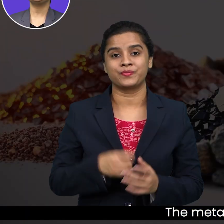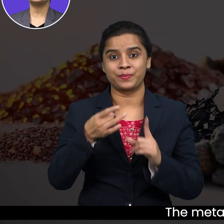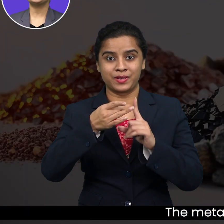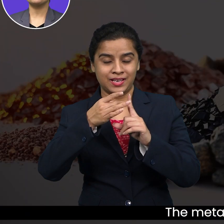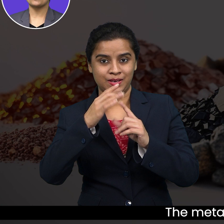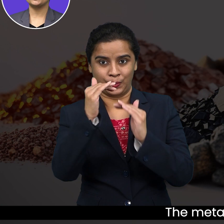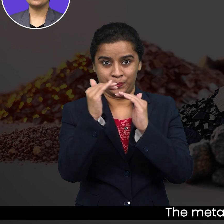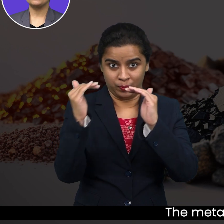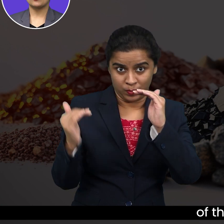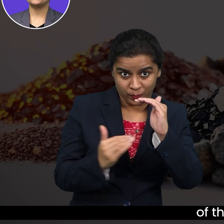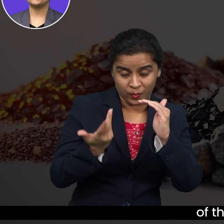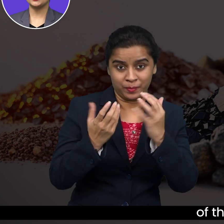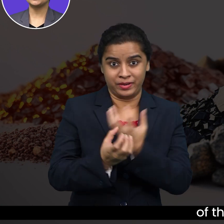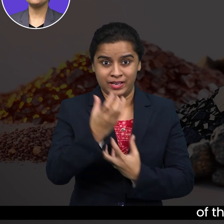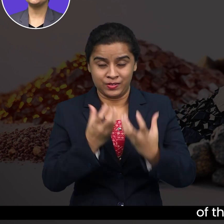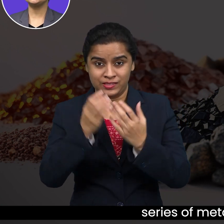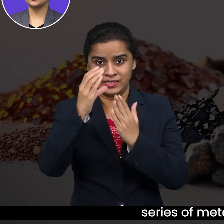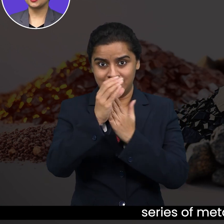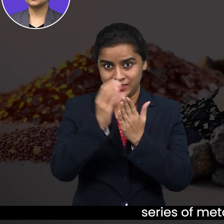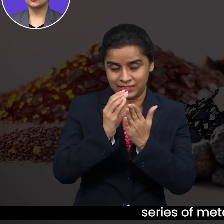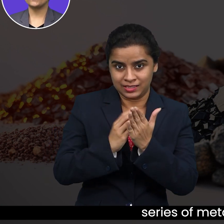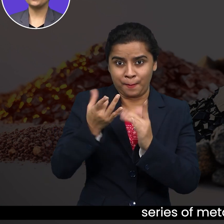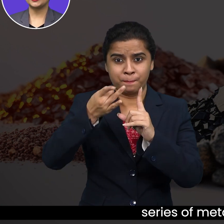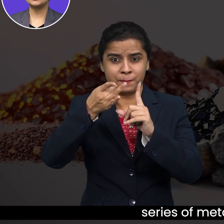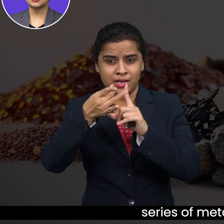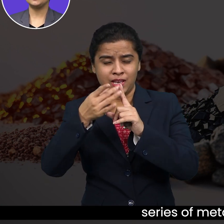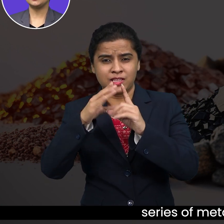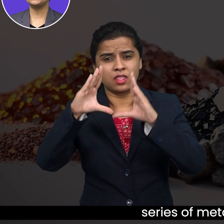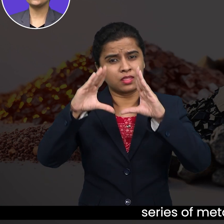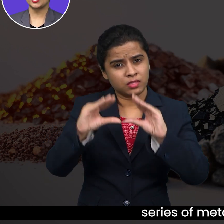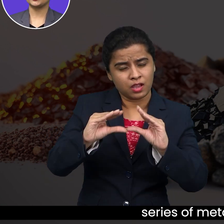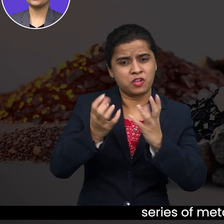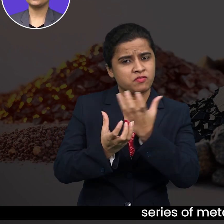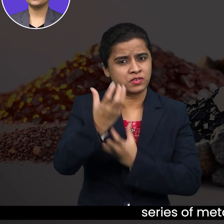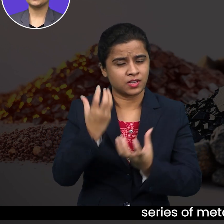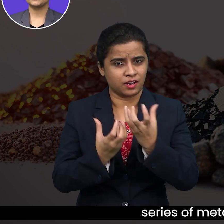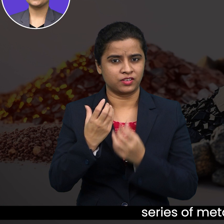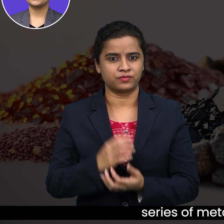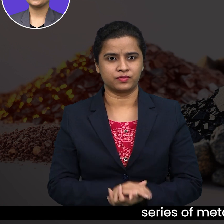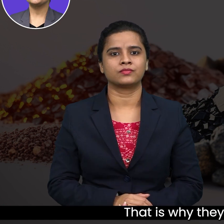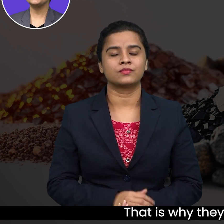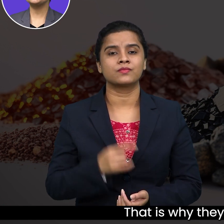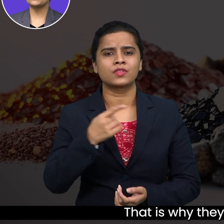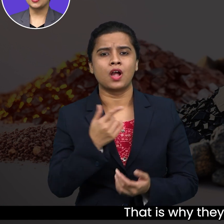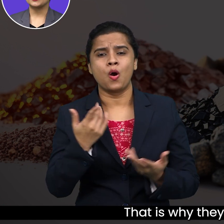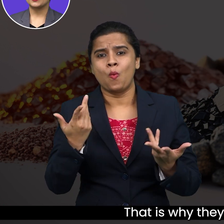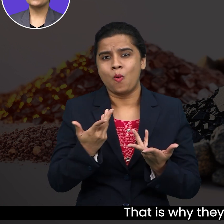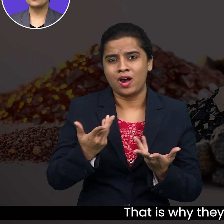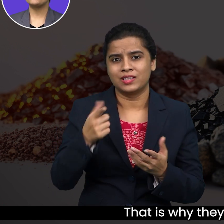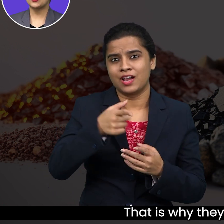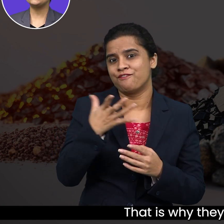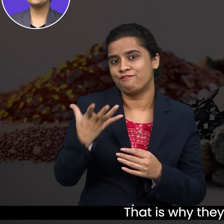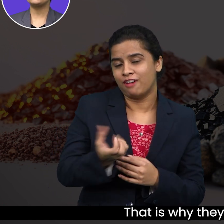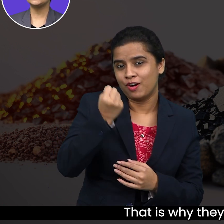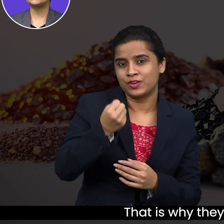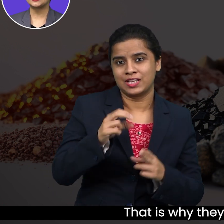The metals at the bottom of the reactivity series of metals are less reactive. That is why they